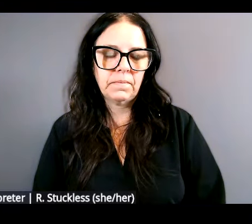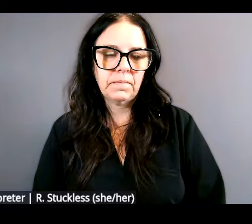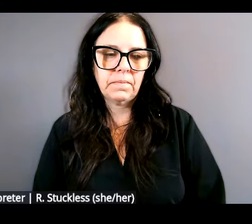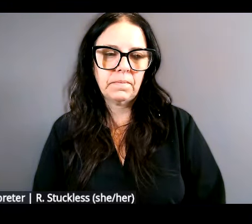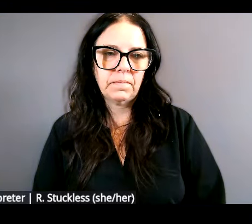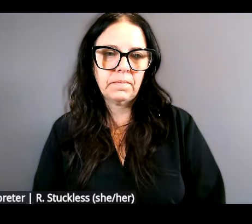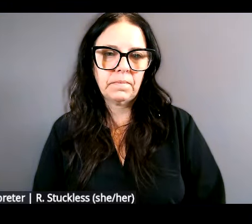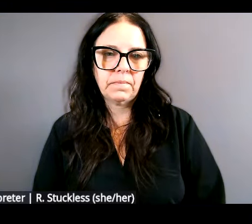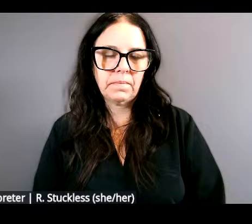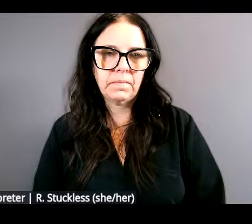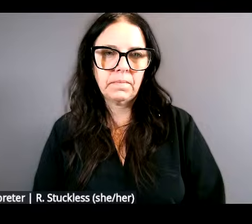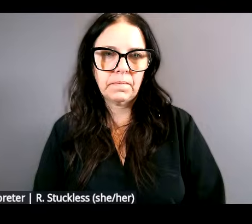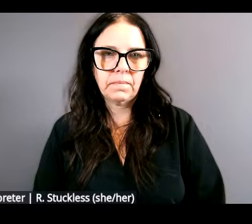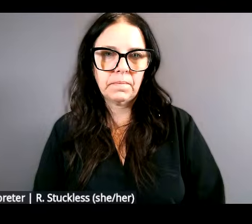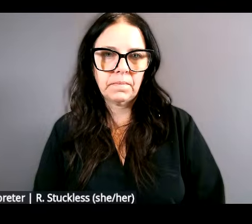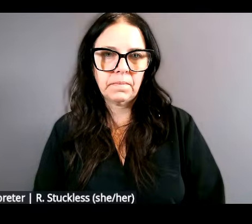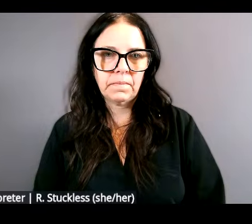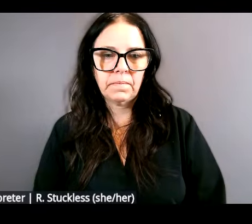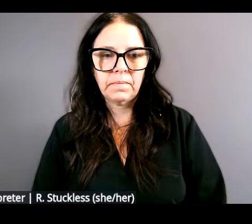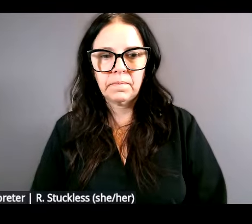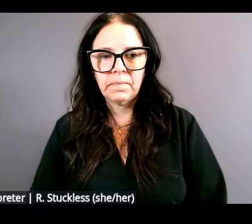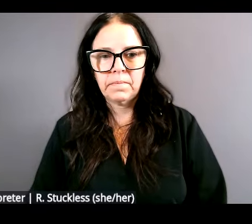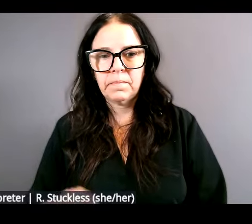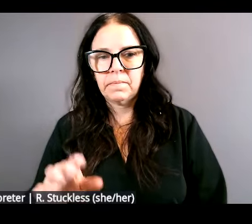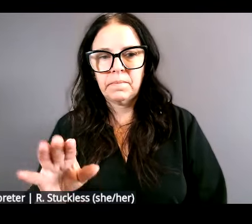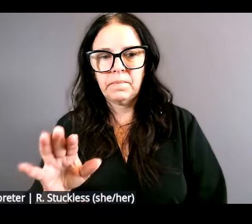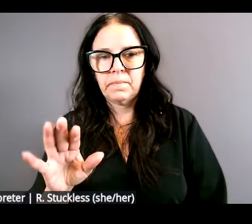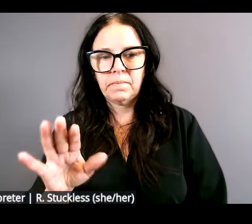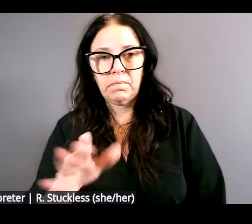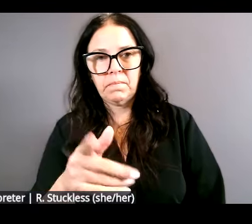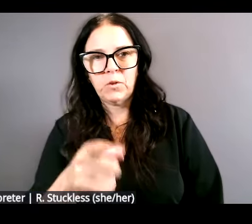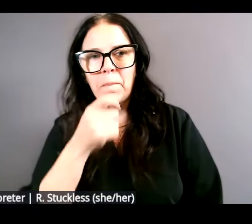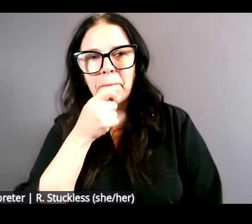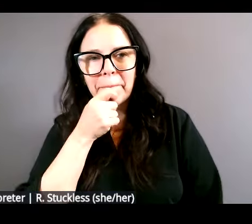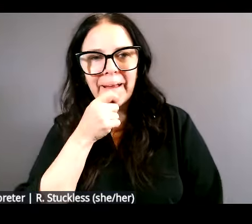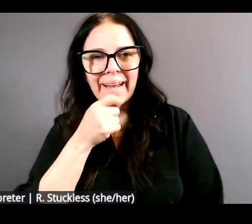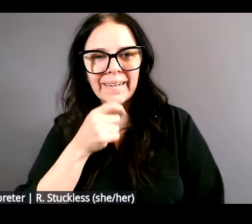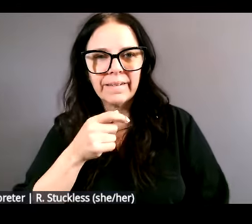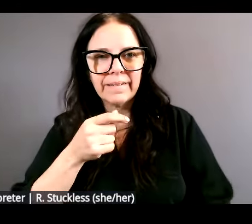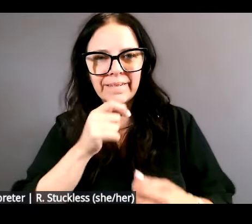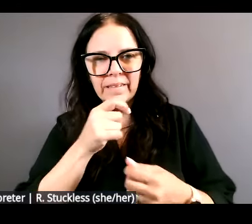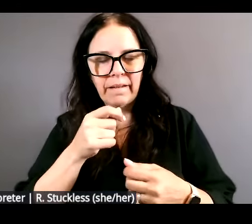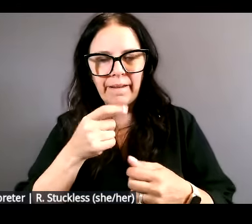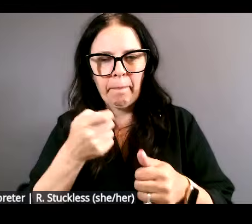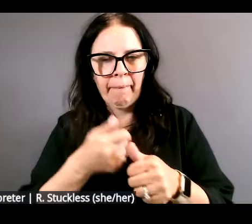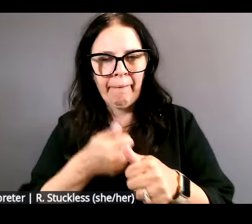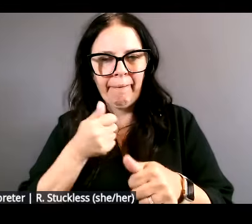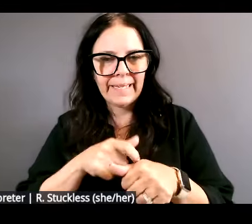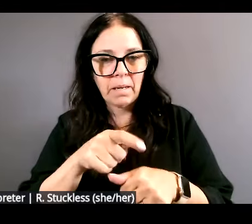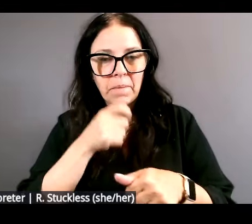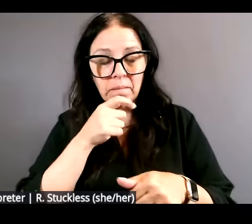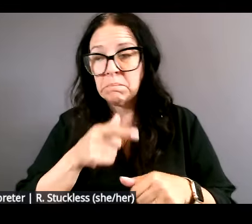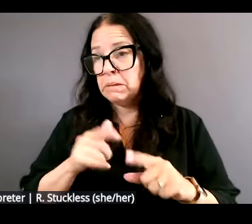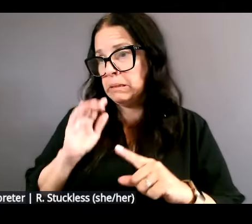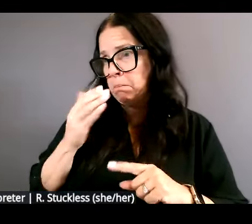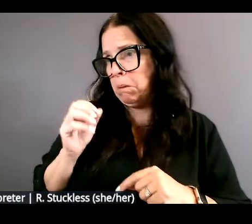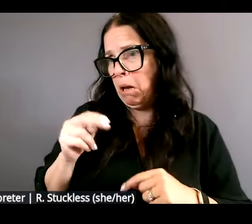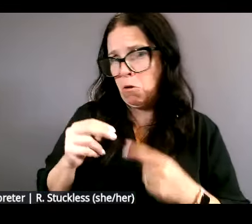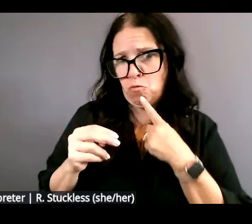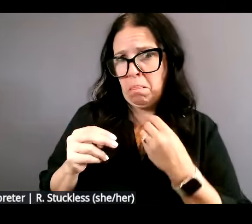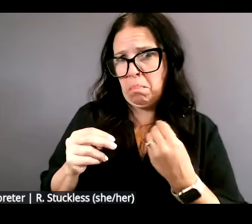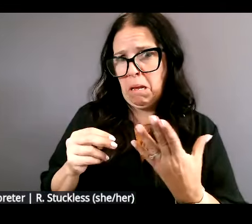Your mic, there you go. Now it's on. Sorry, No, your mic delayed there. We're having technical issues. seems to be on. I have the red light.